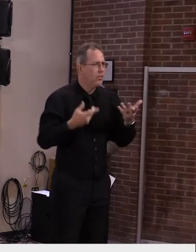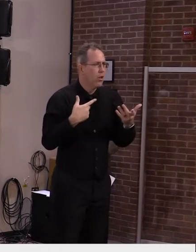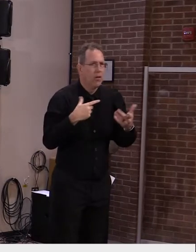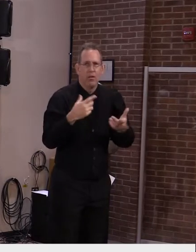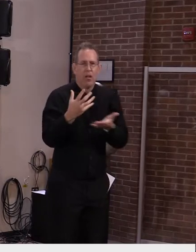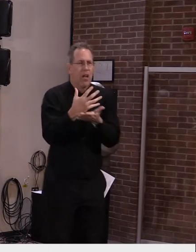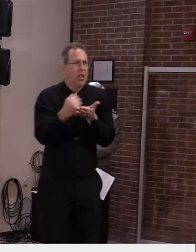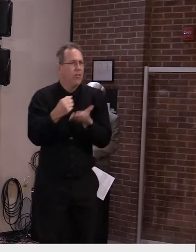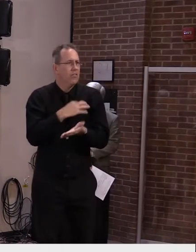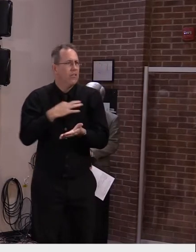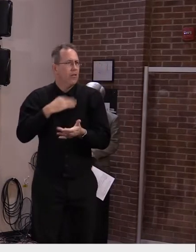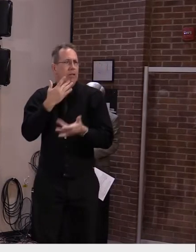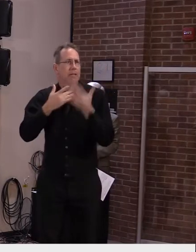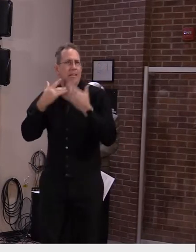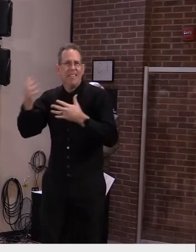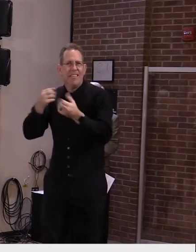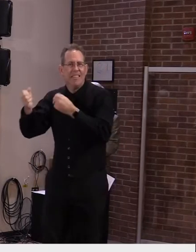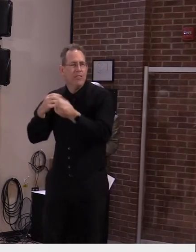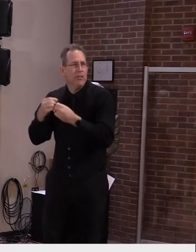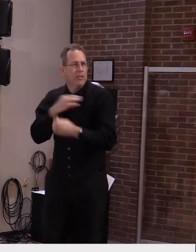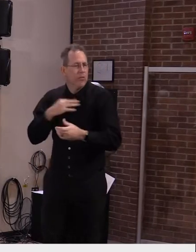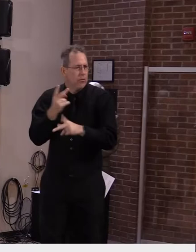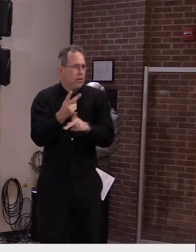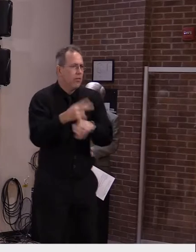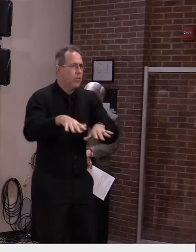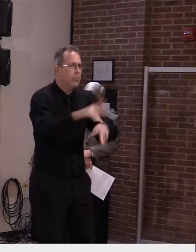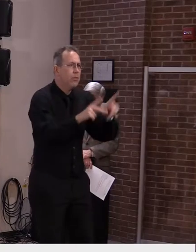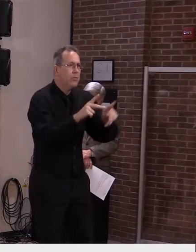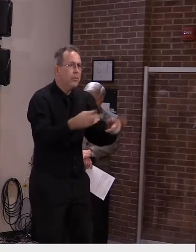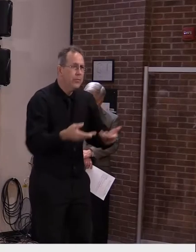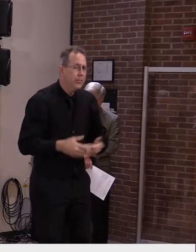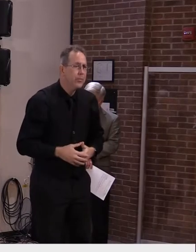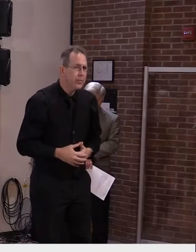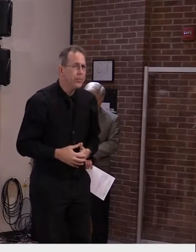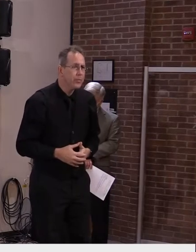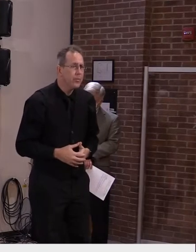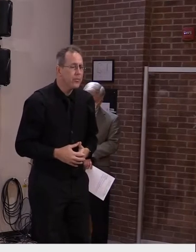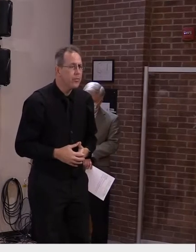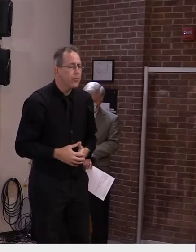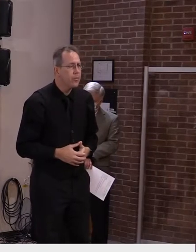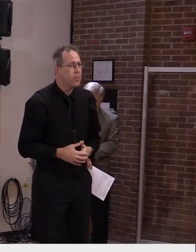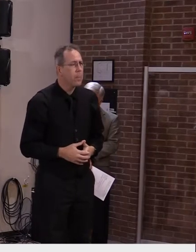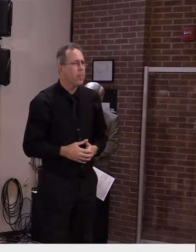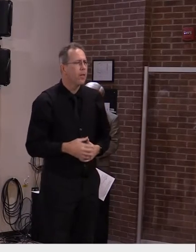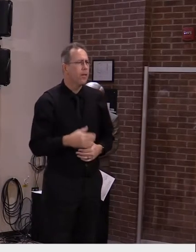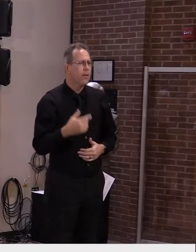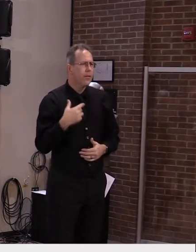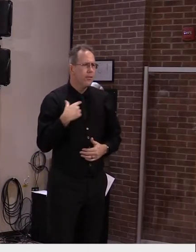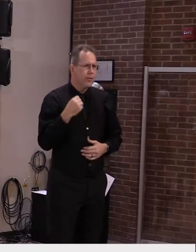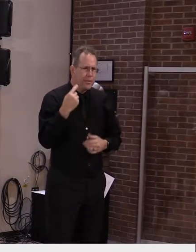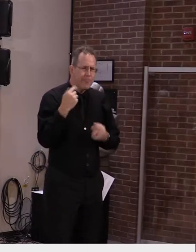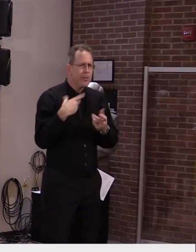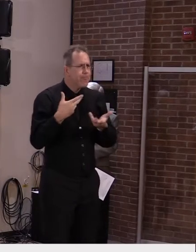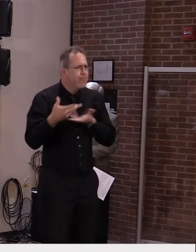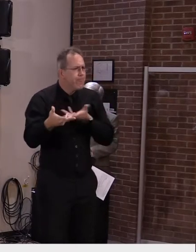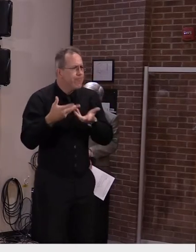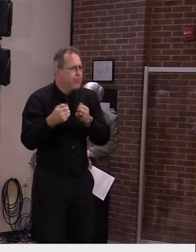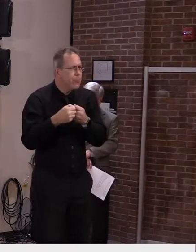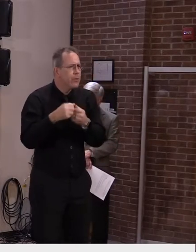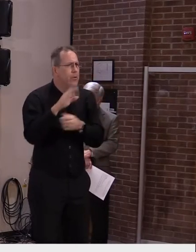do. We continue to meet with our outbreak response team regularly with the